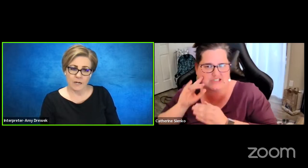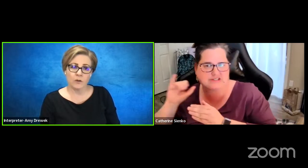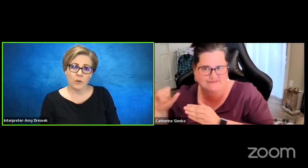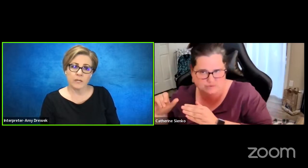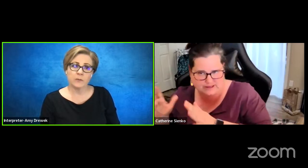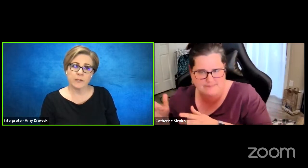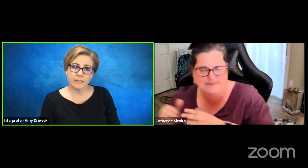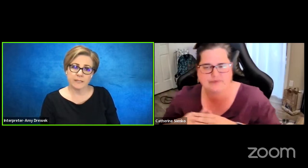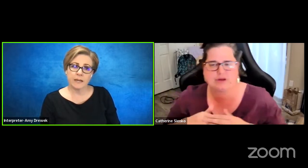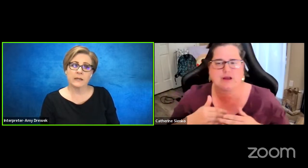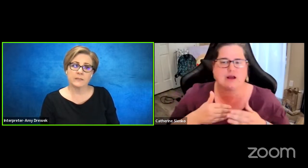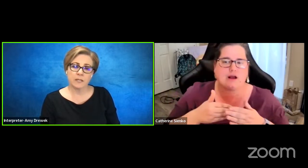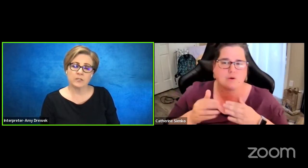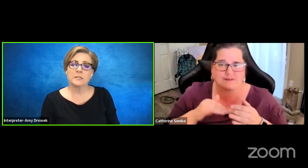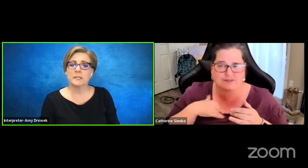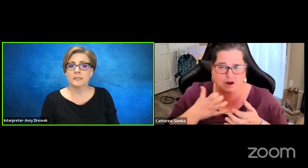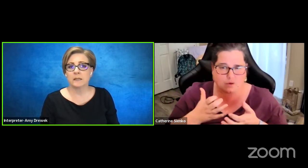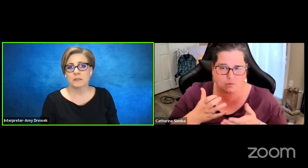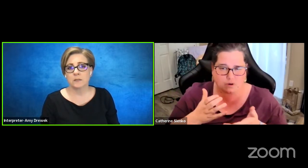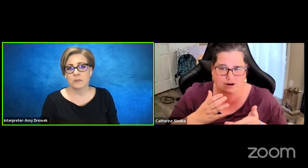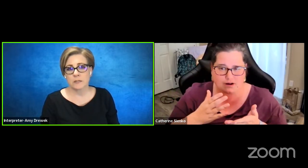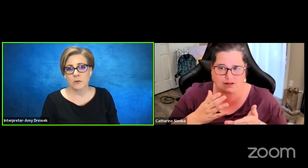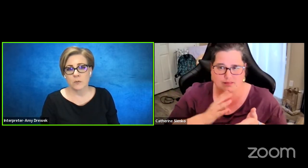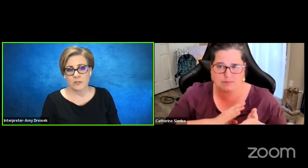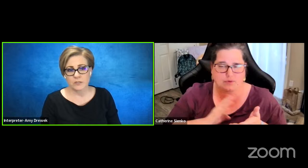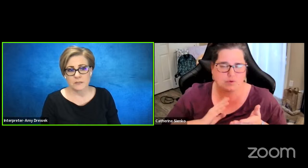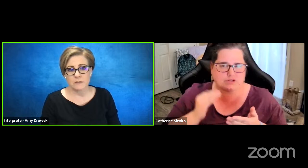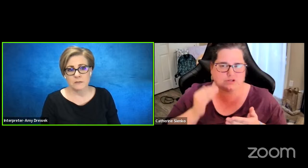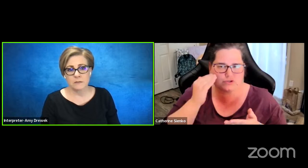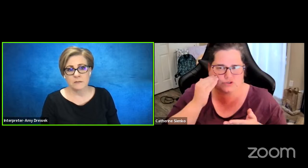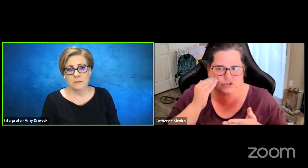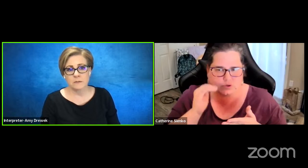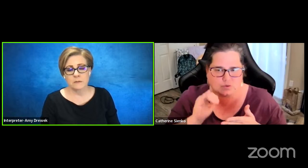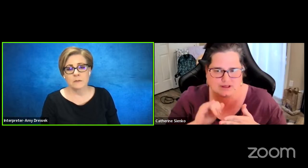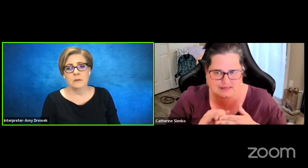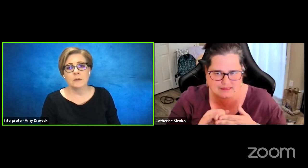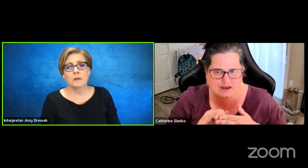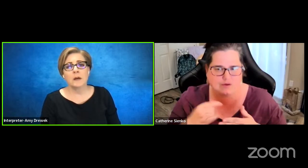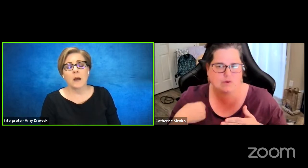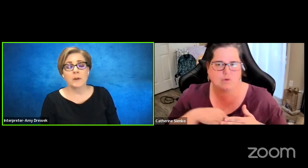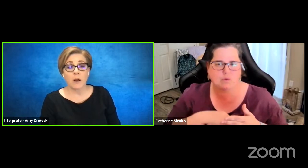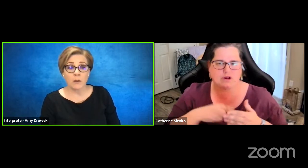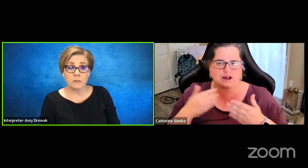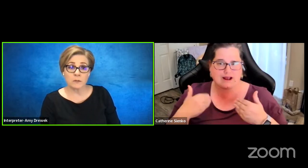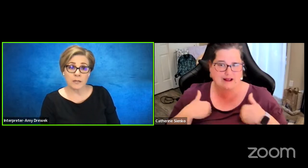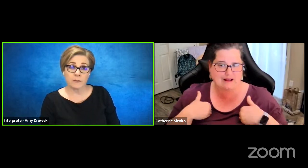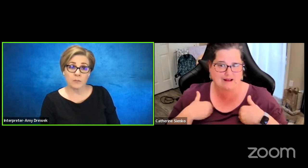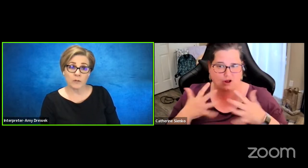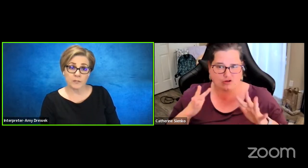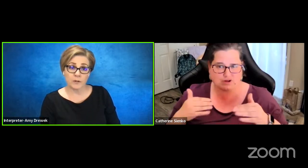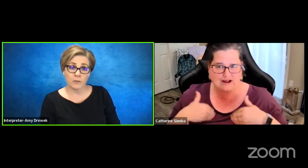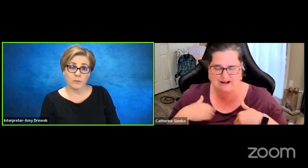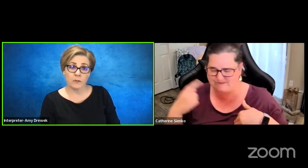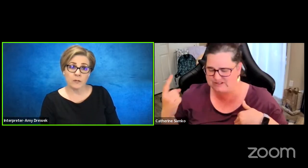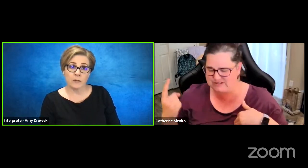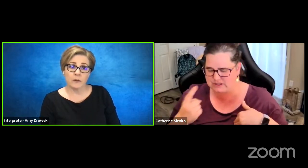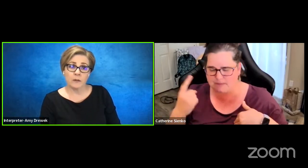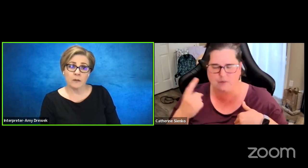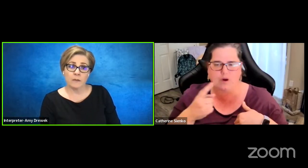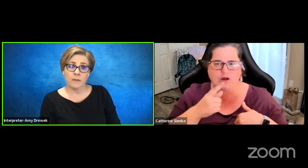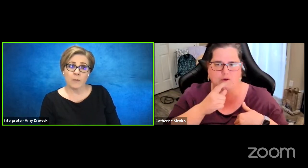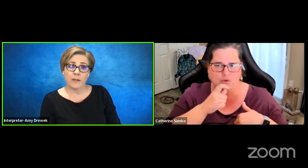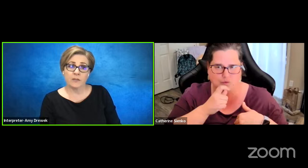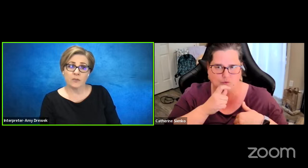And we can go into an executive session to discuss those legal questions. I would also like the board to